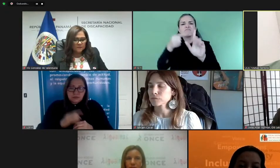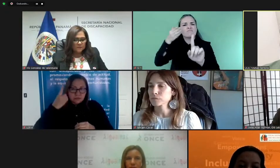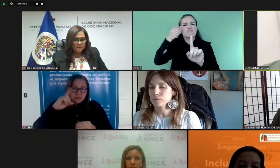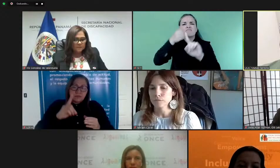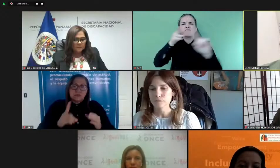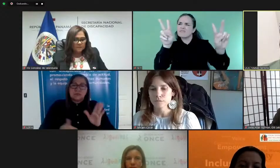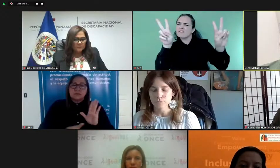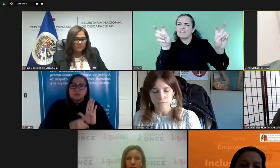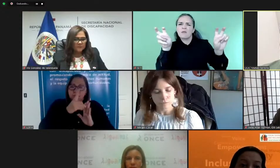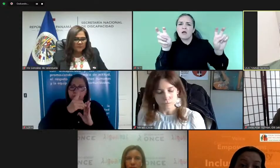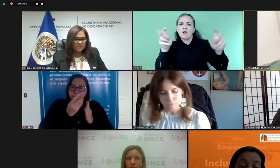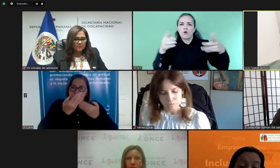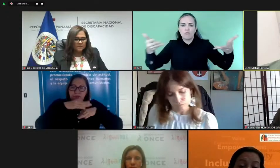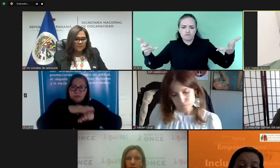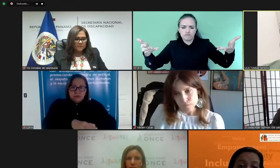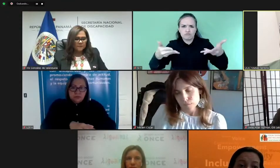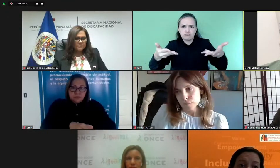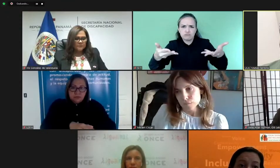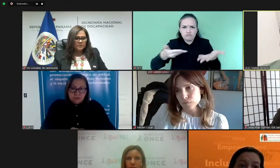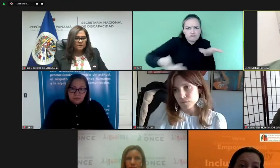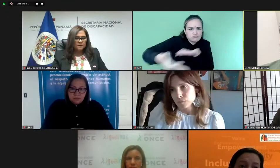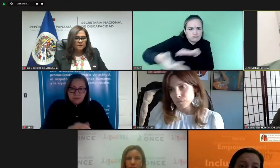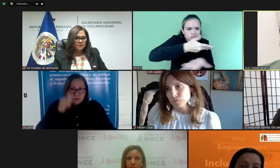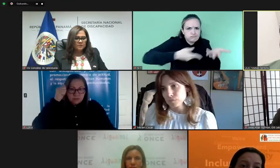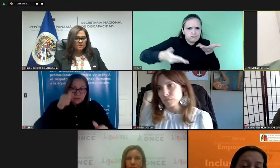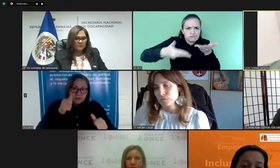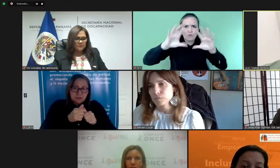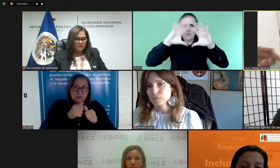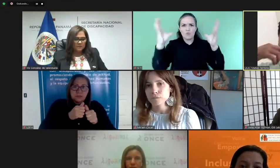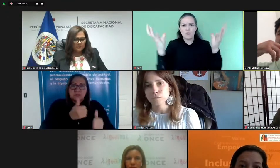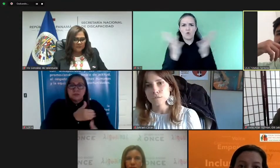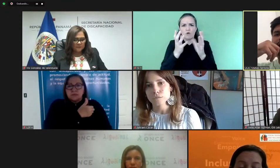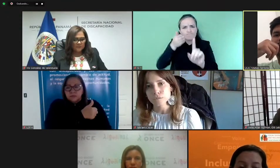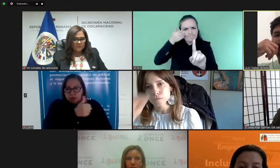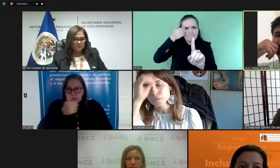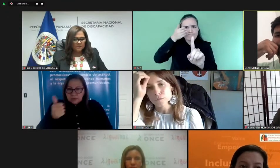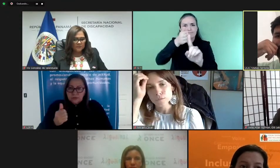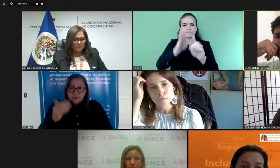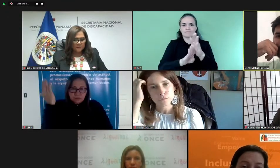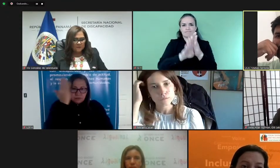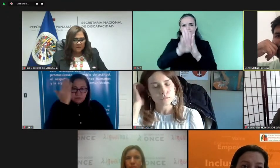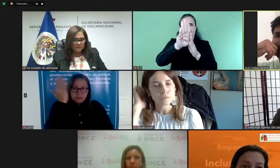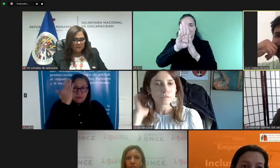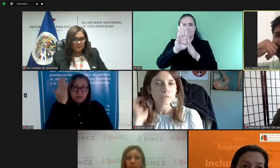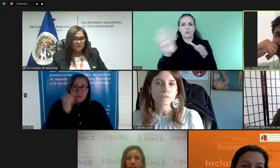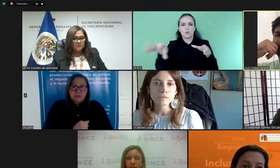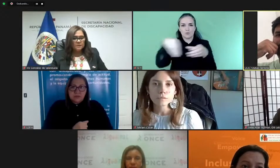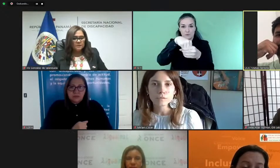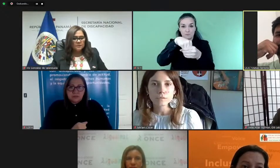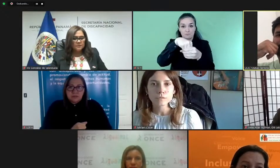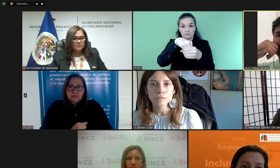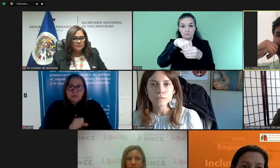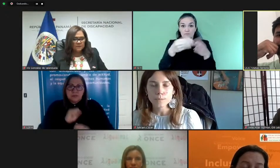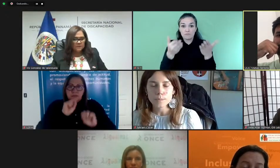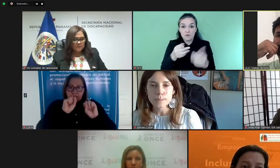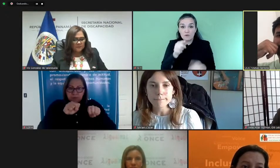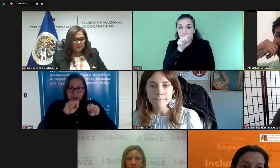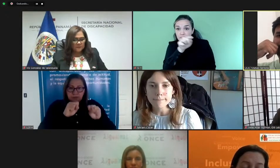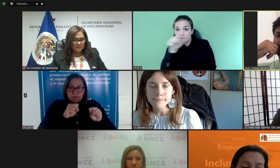do with international cooperation for inclusive development i want to remind the panelists